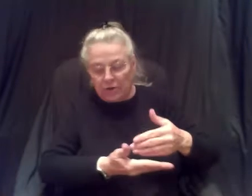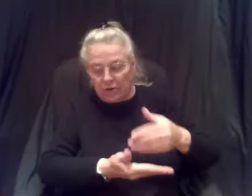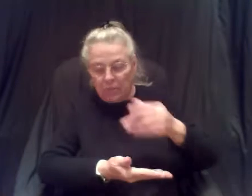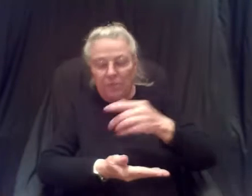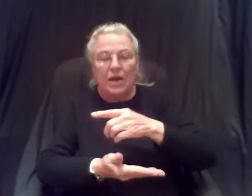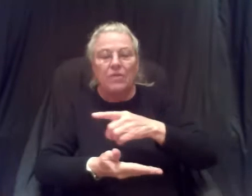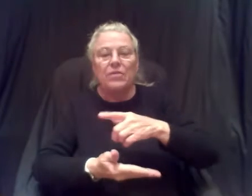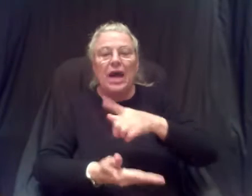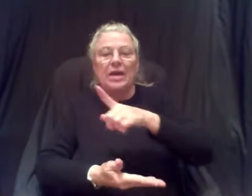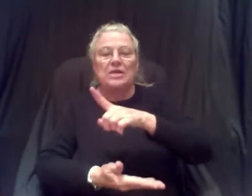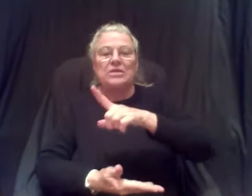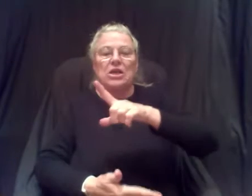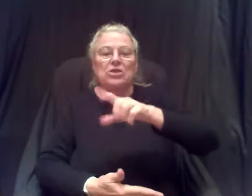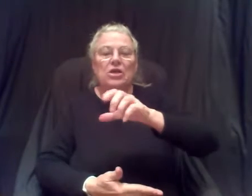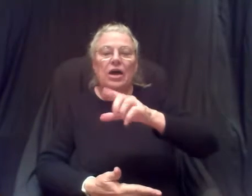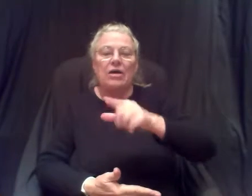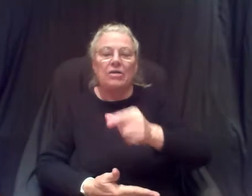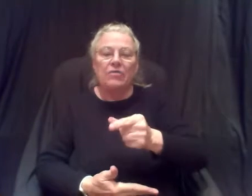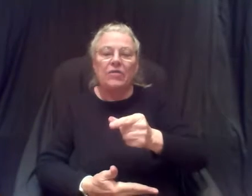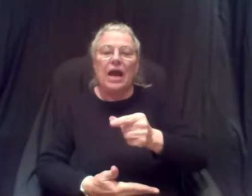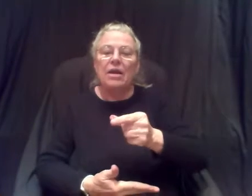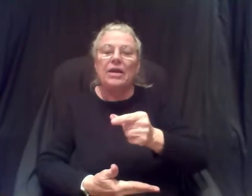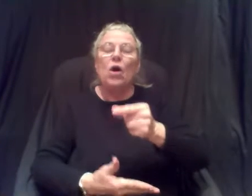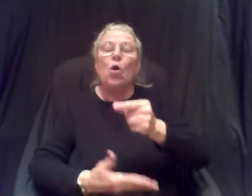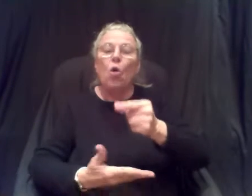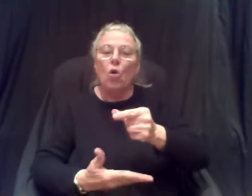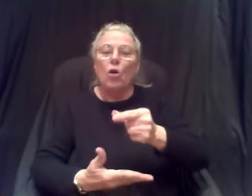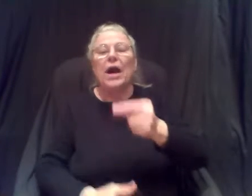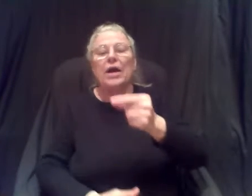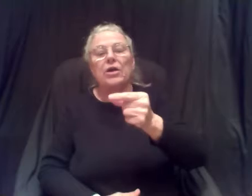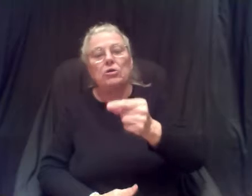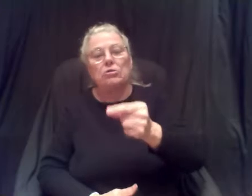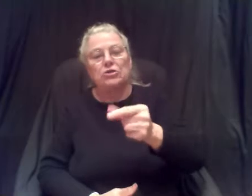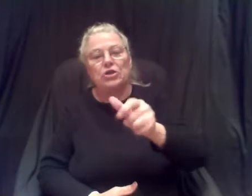them that that is Galilee, or I can do